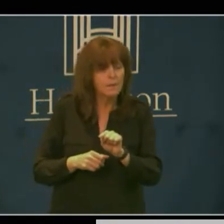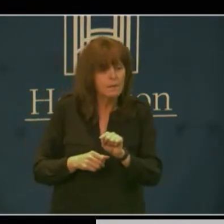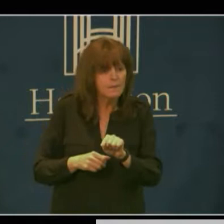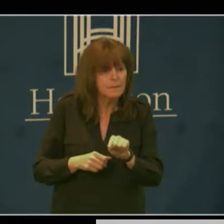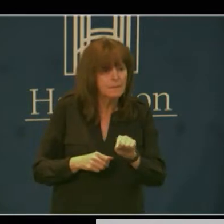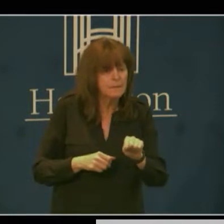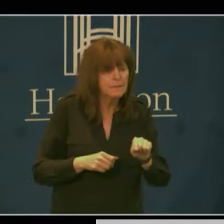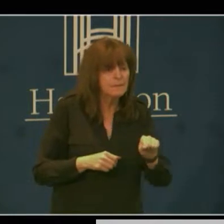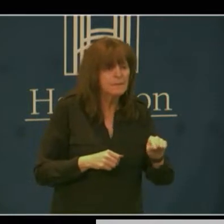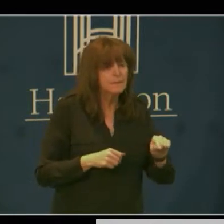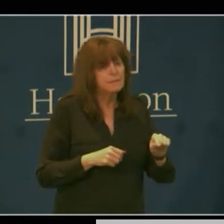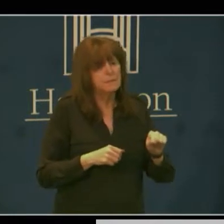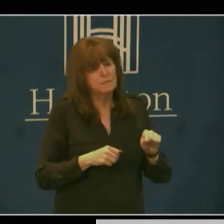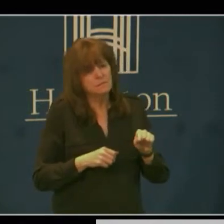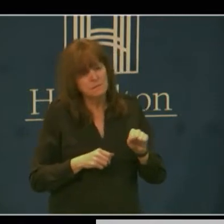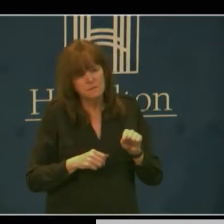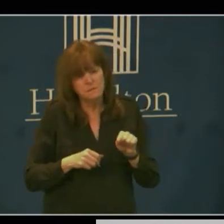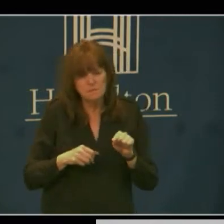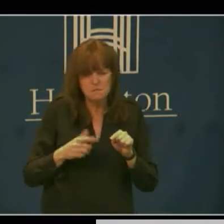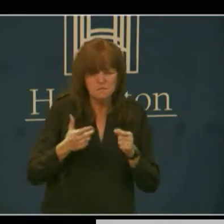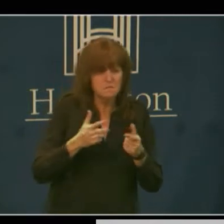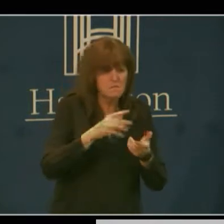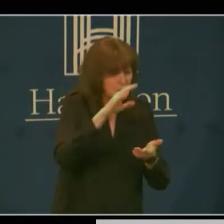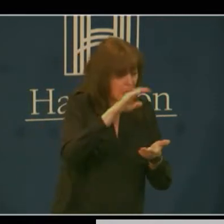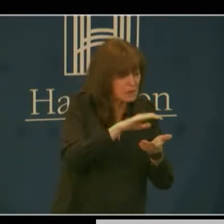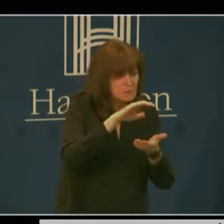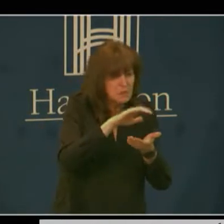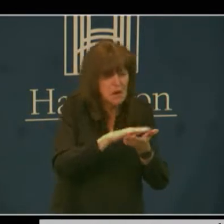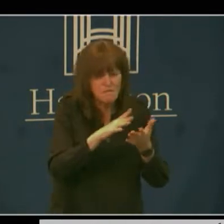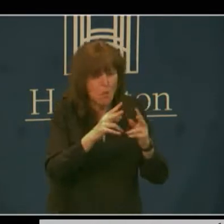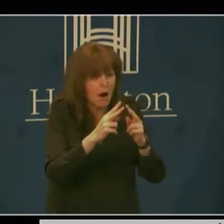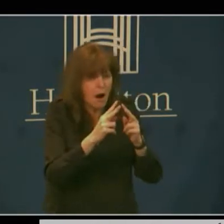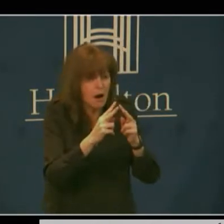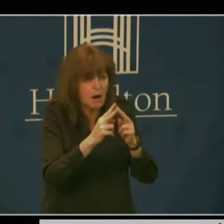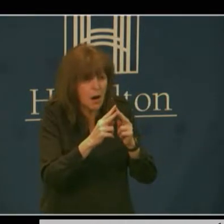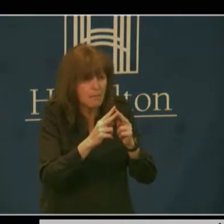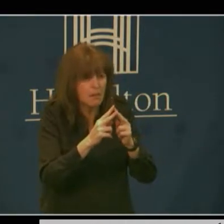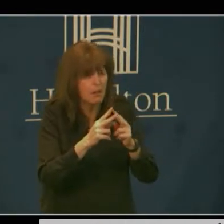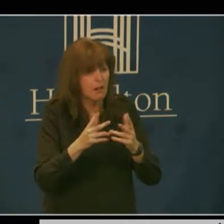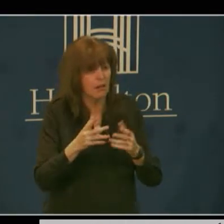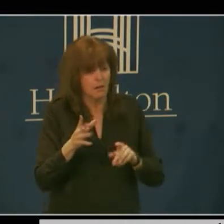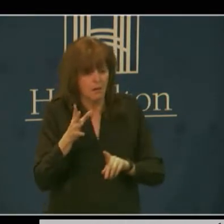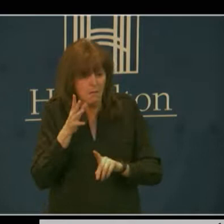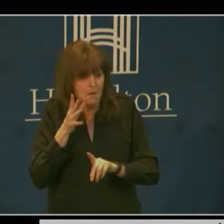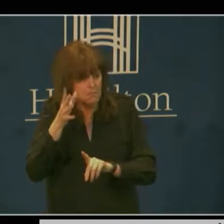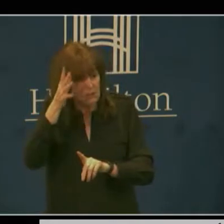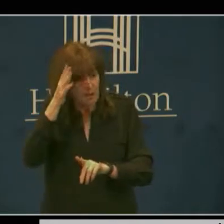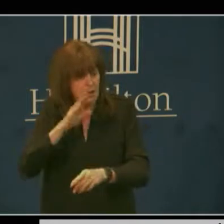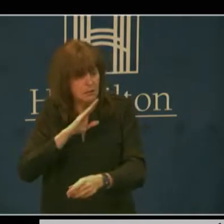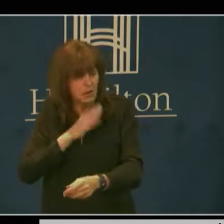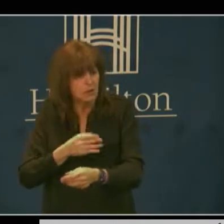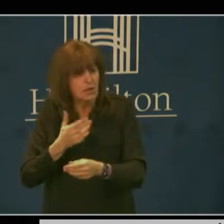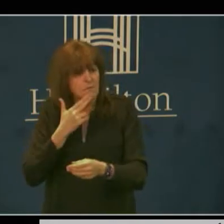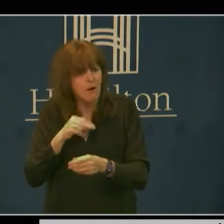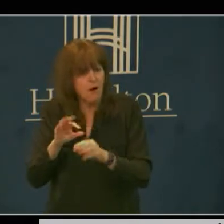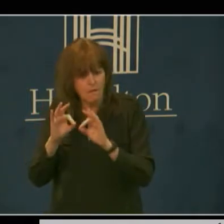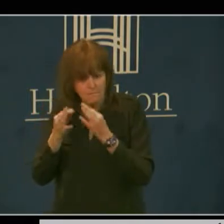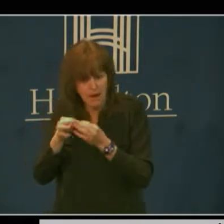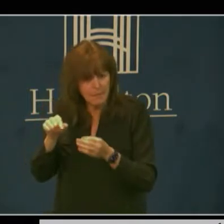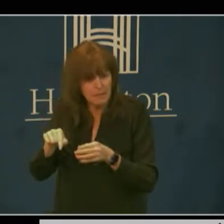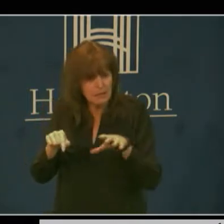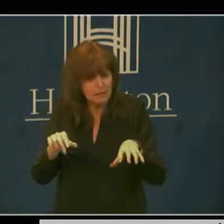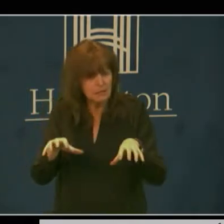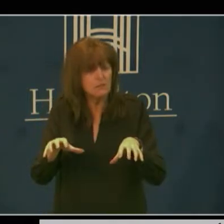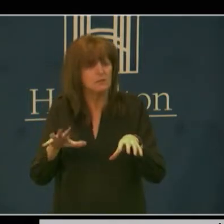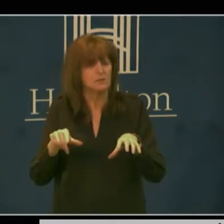both halves of a couple, another one where mom, dad, and daughter. So this is a virus where close and prolonged